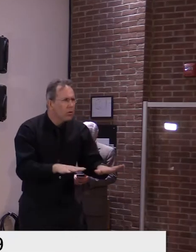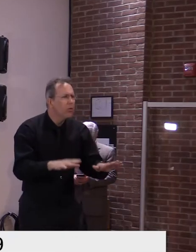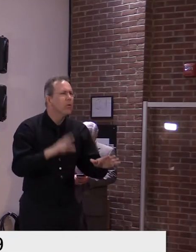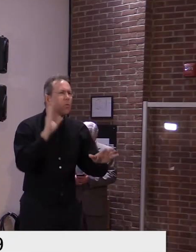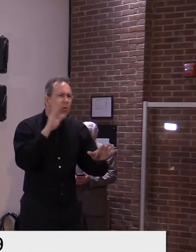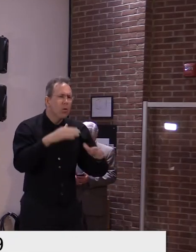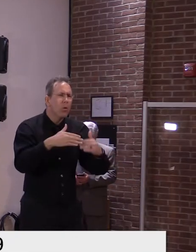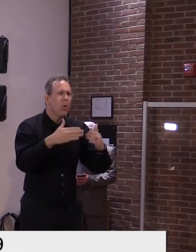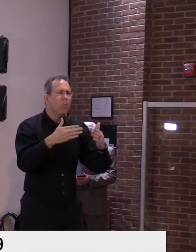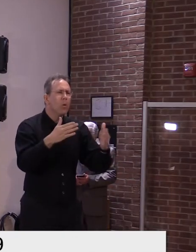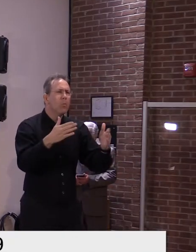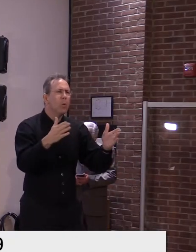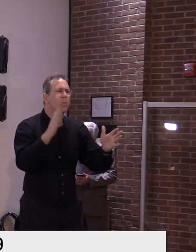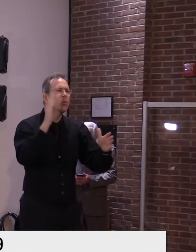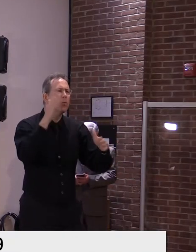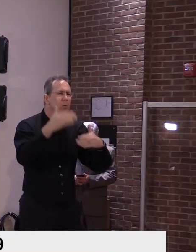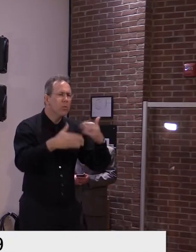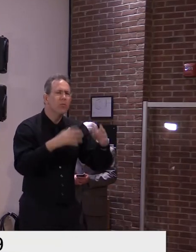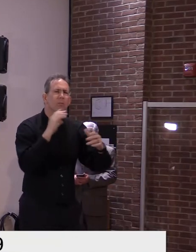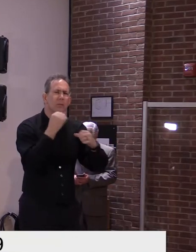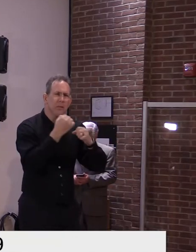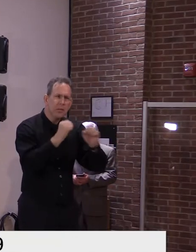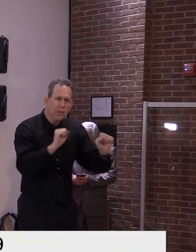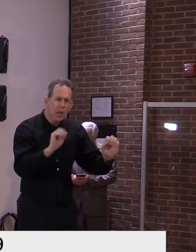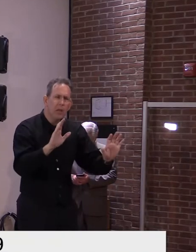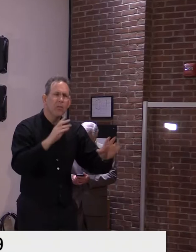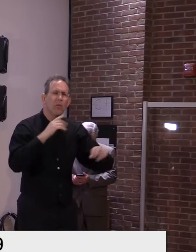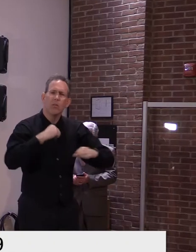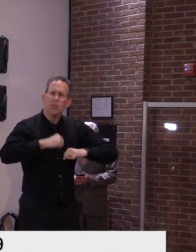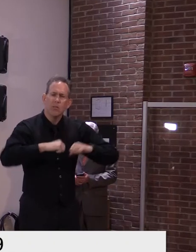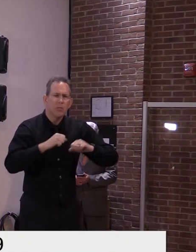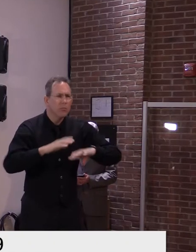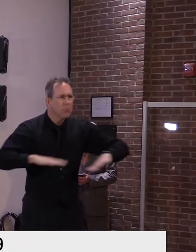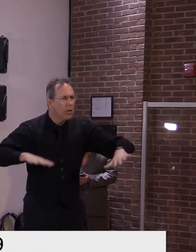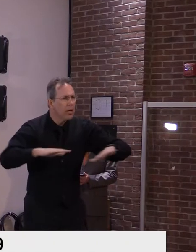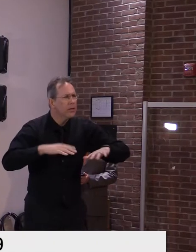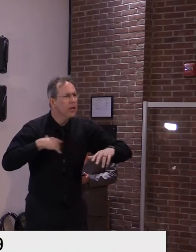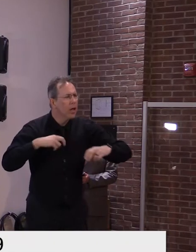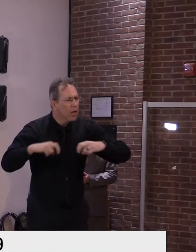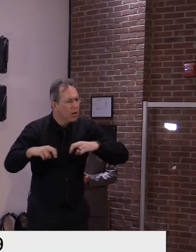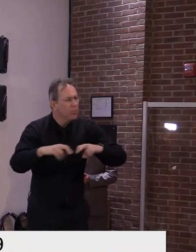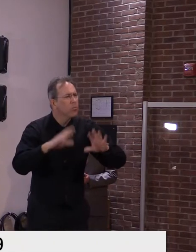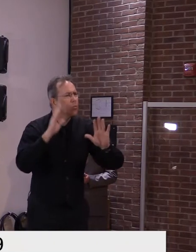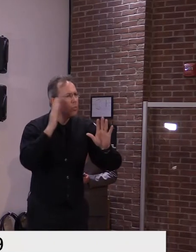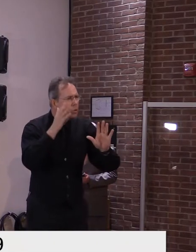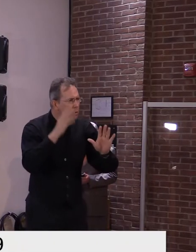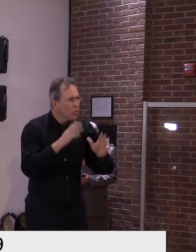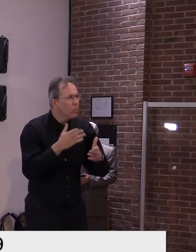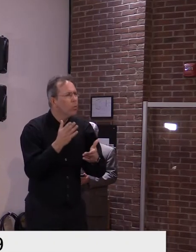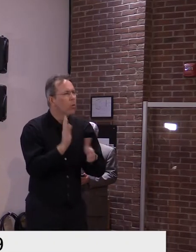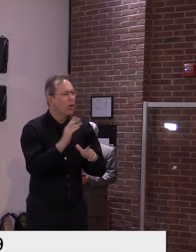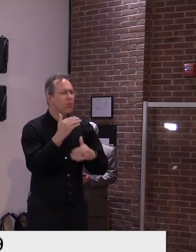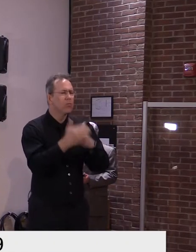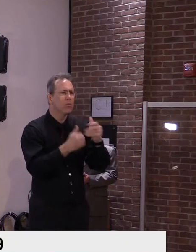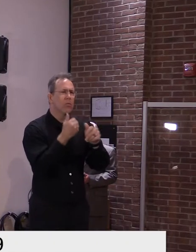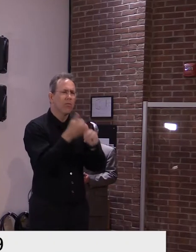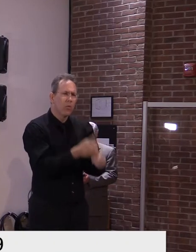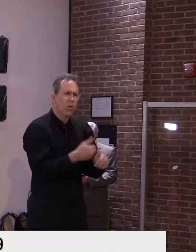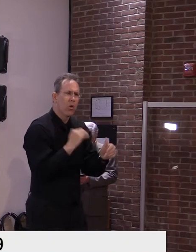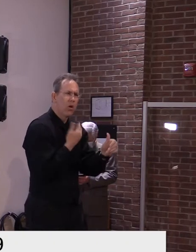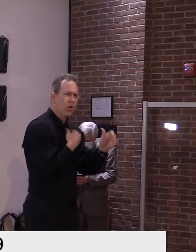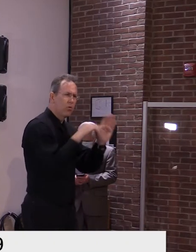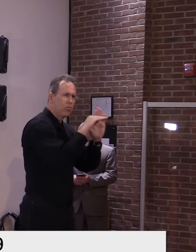and strategic way, and making sure the mitigation measures stay in place just as long as we possibly can, and get people vaccinated.